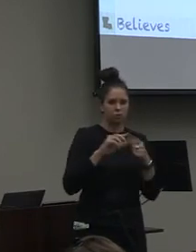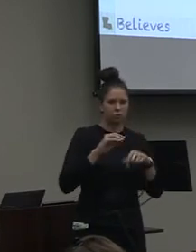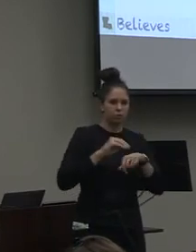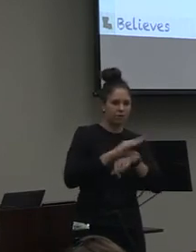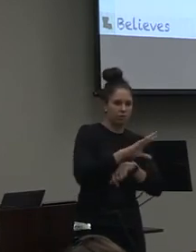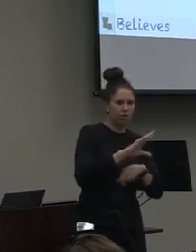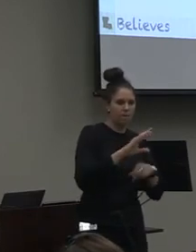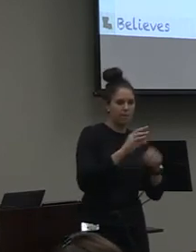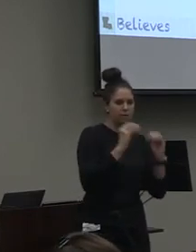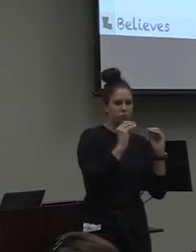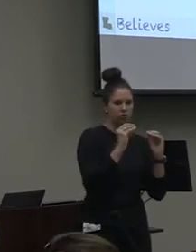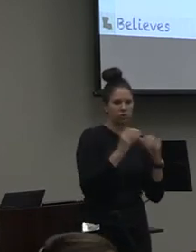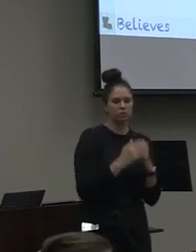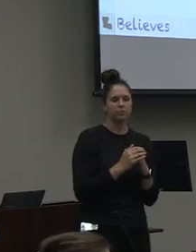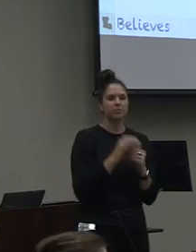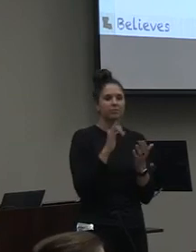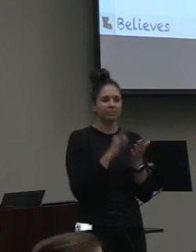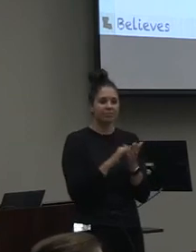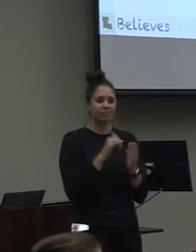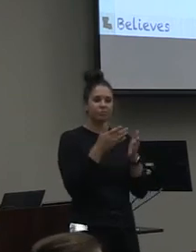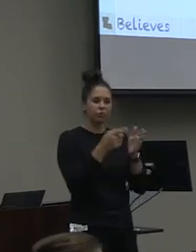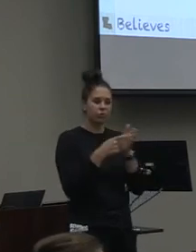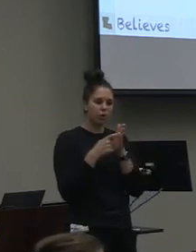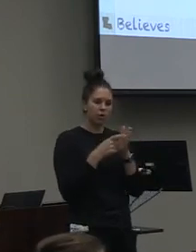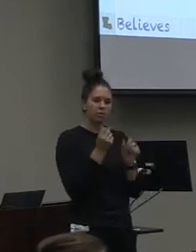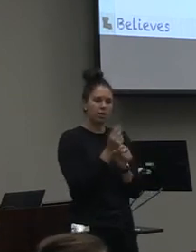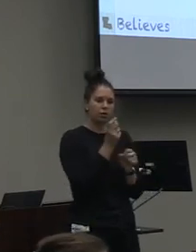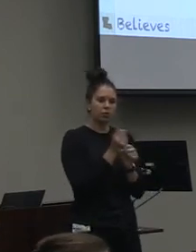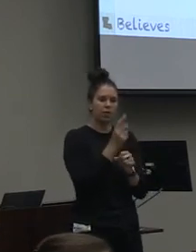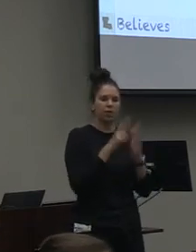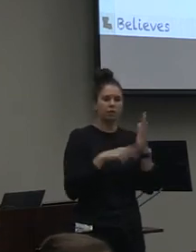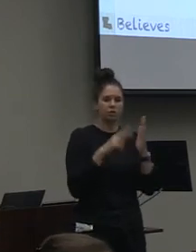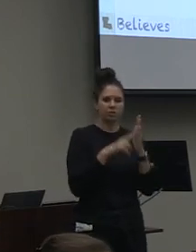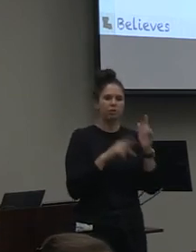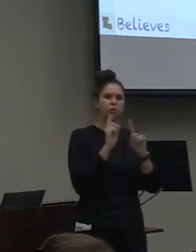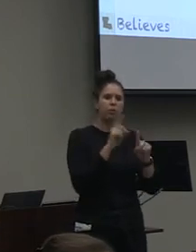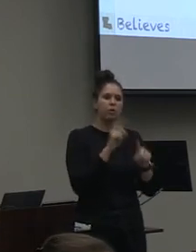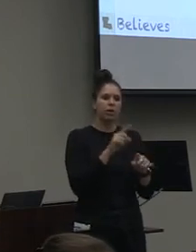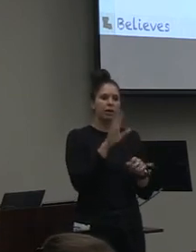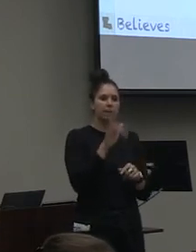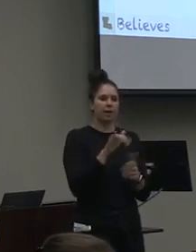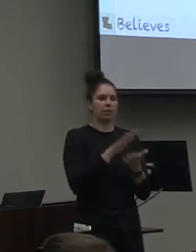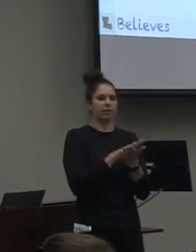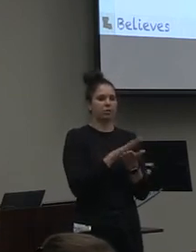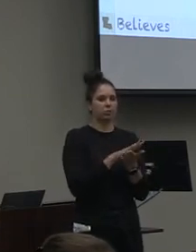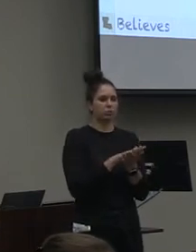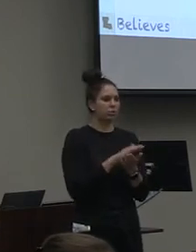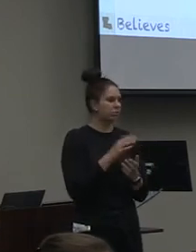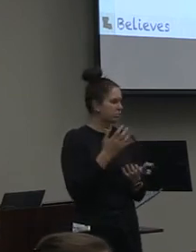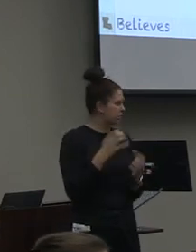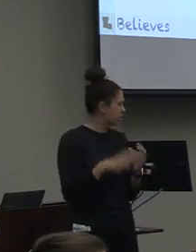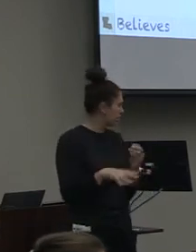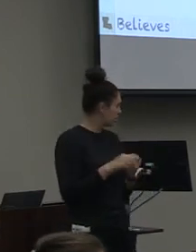instruction? And it requires annual literacy reporting by schools.